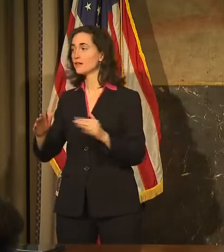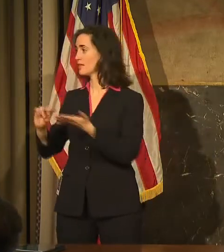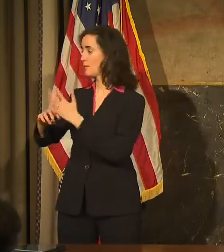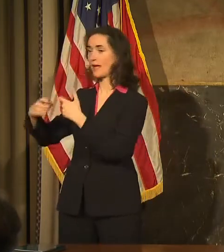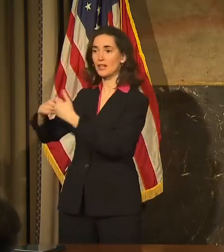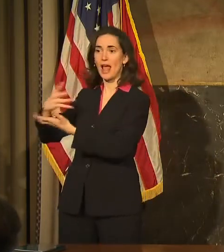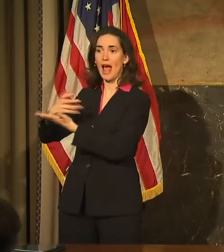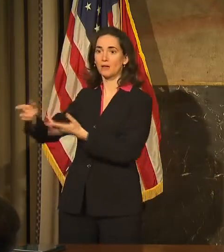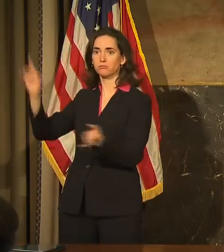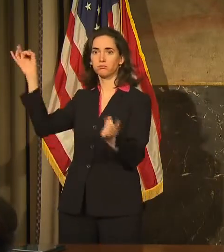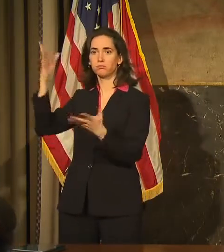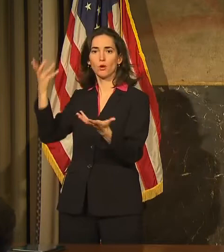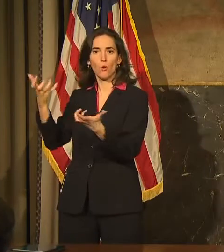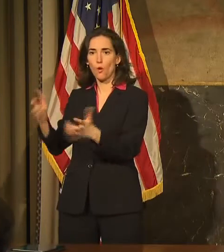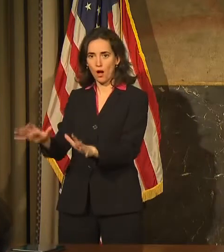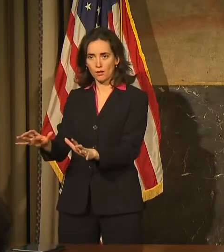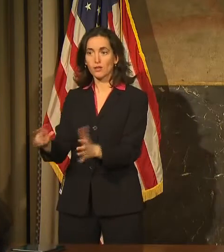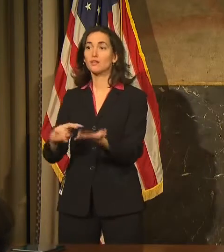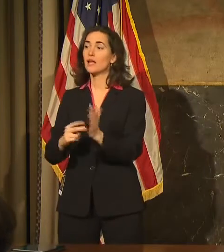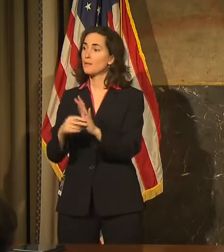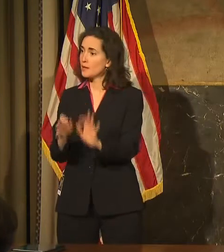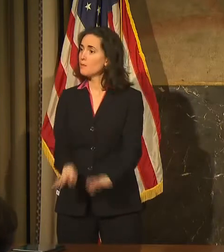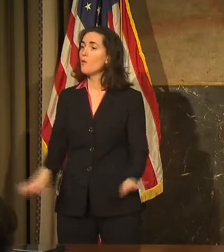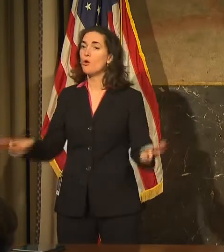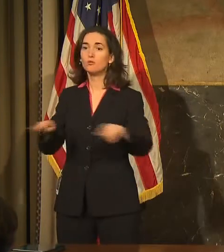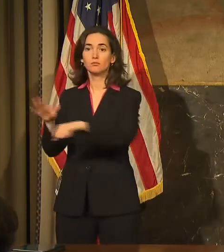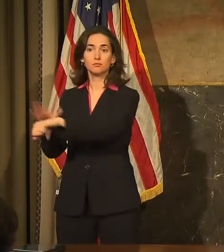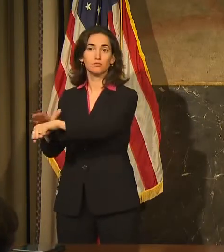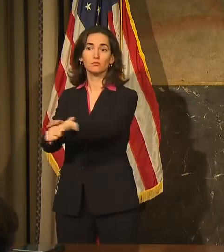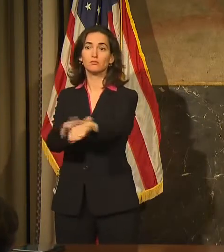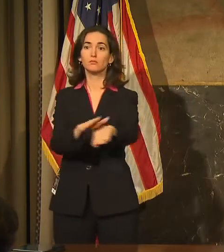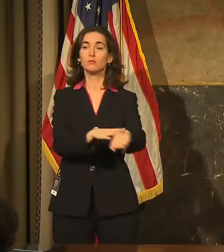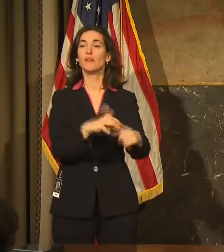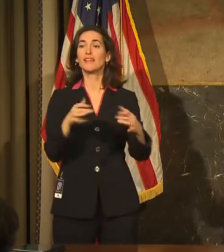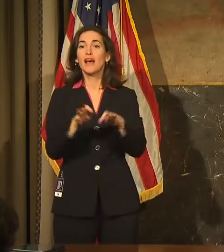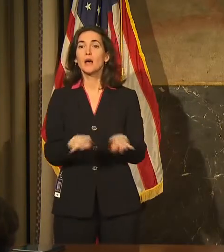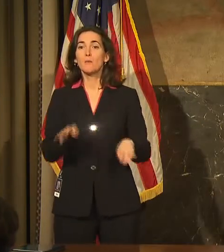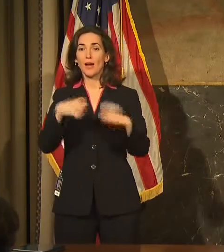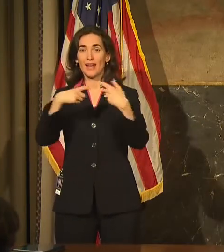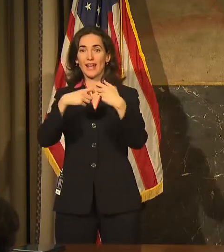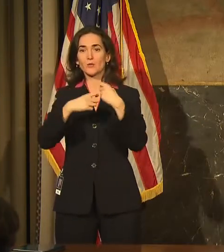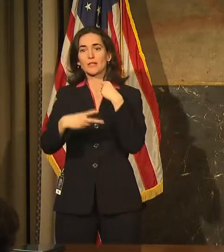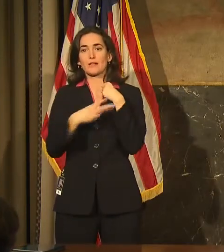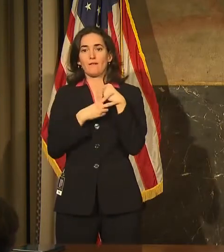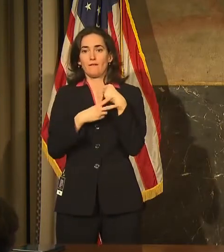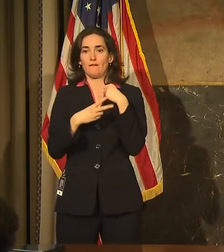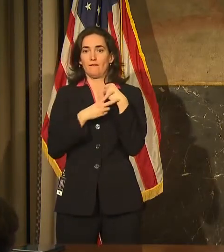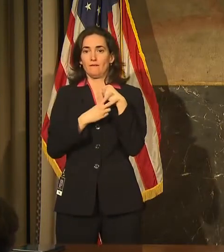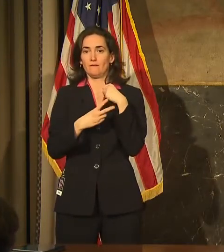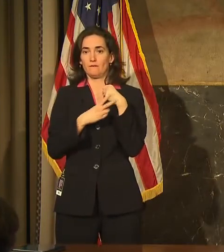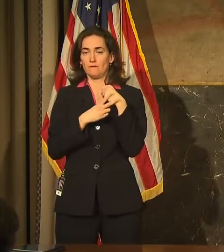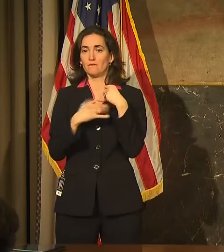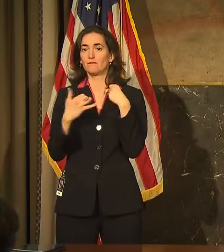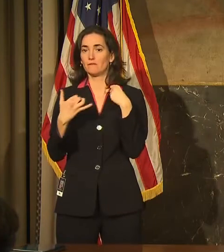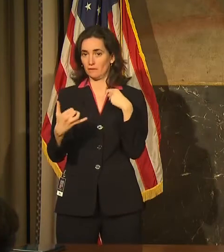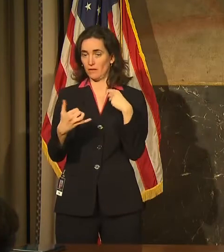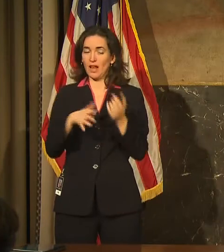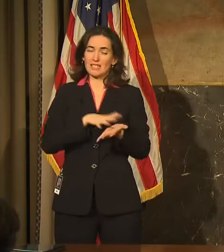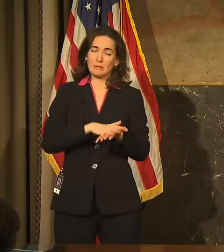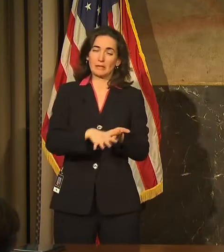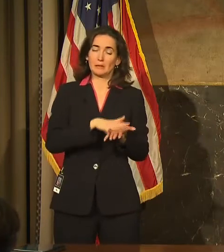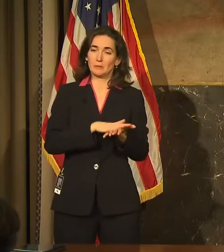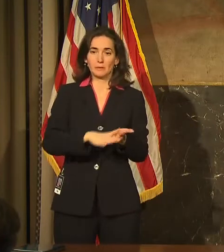it remains important for people to know that conservation is critical if we're going to avoid having